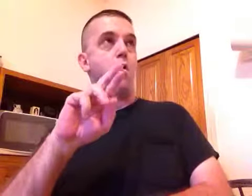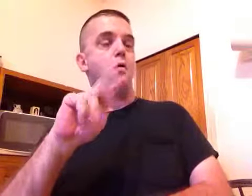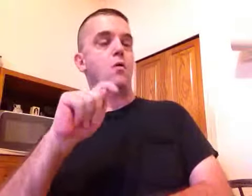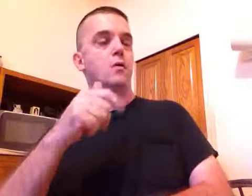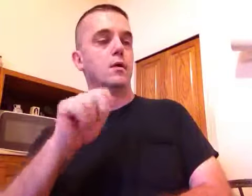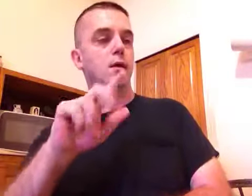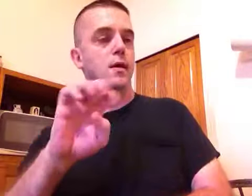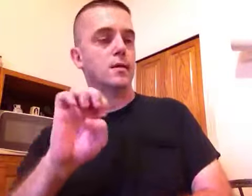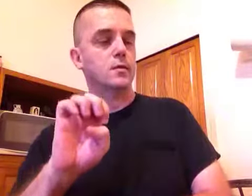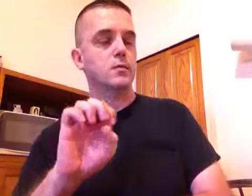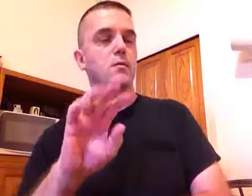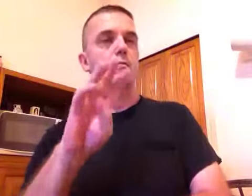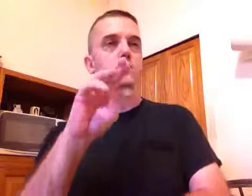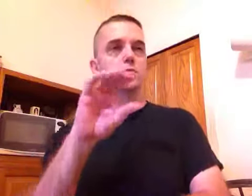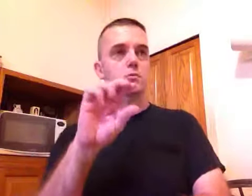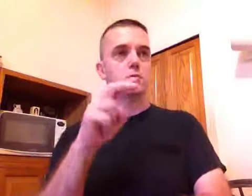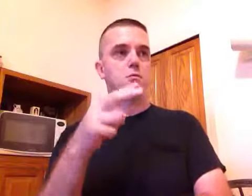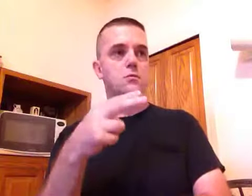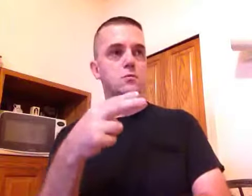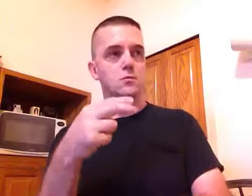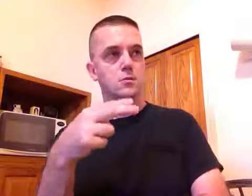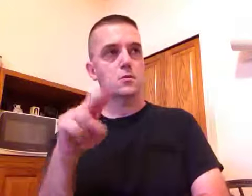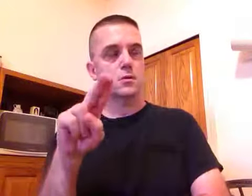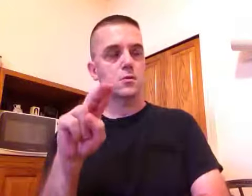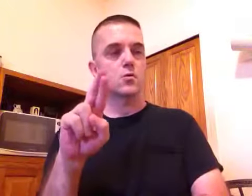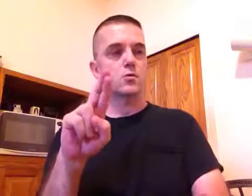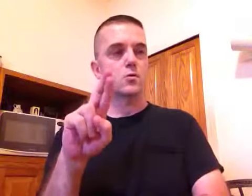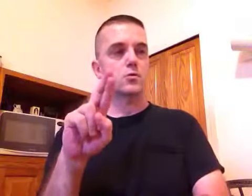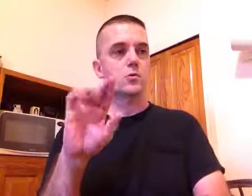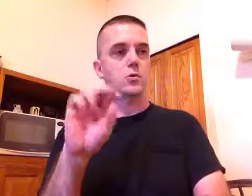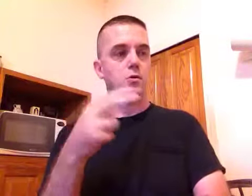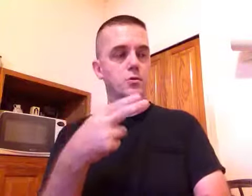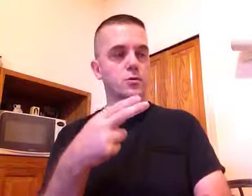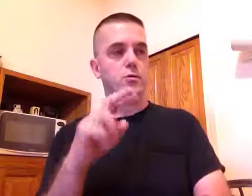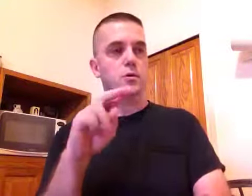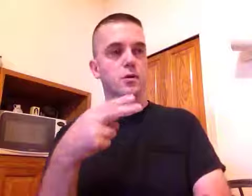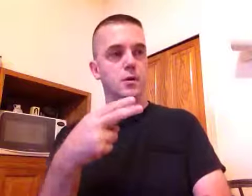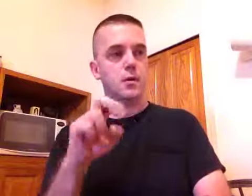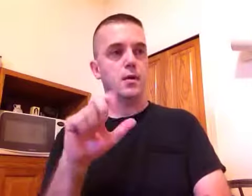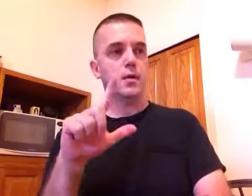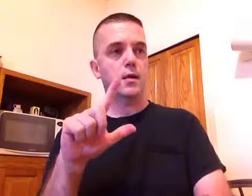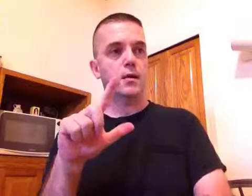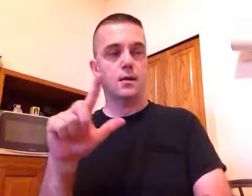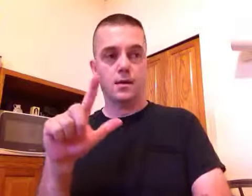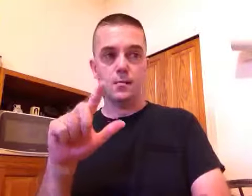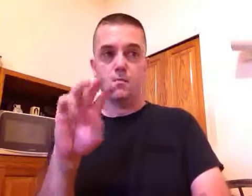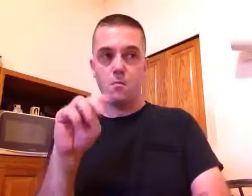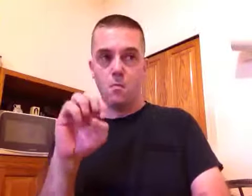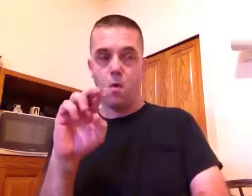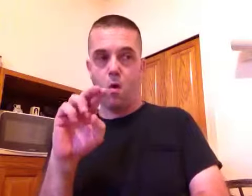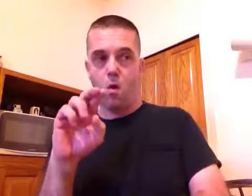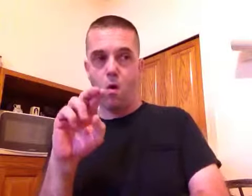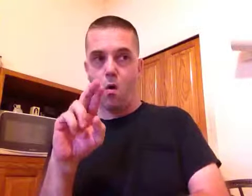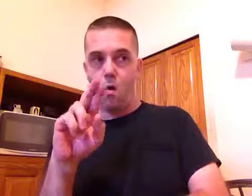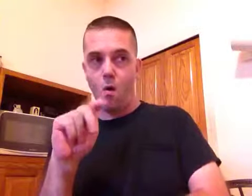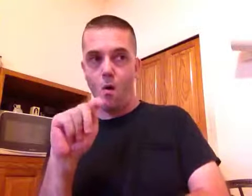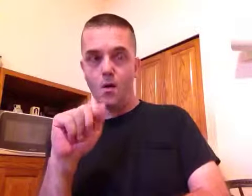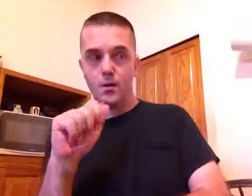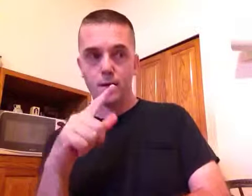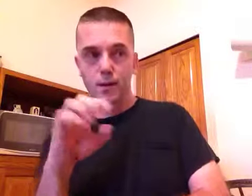if they can walk you through on the HARP. That might get you just a better rate, a current rate of 3%, 4%, something